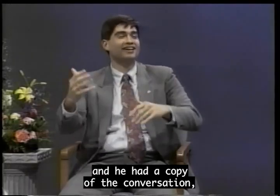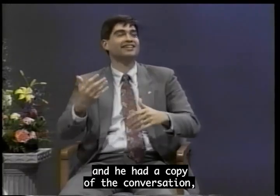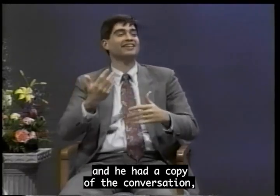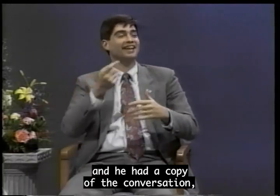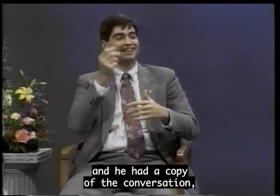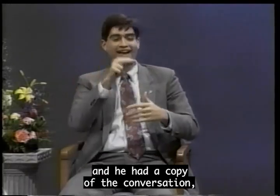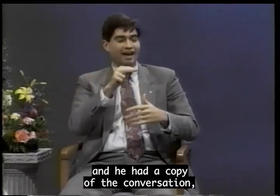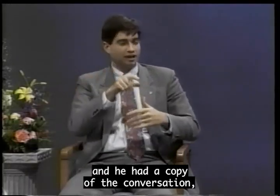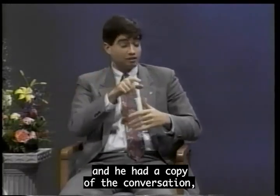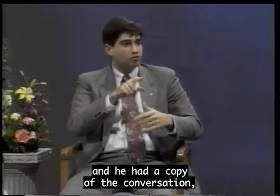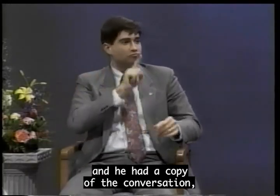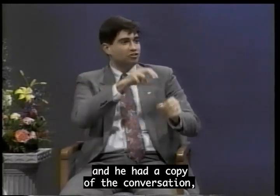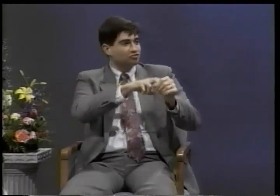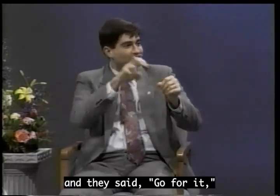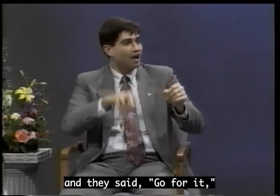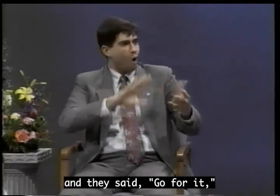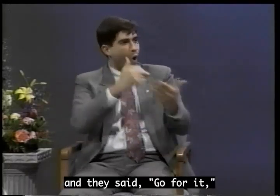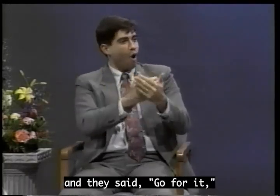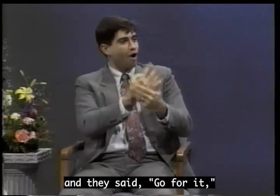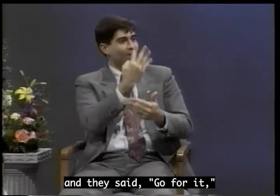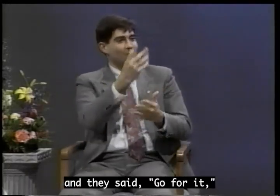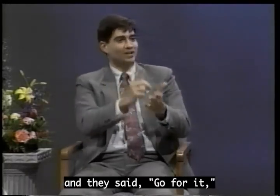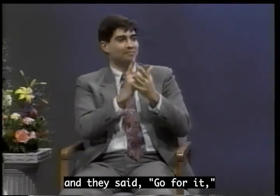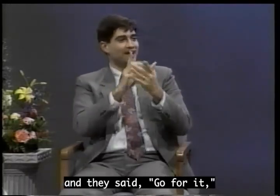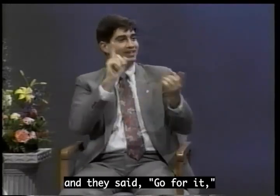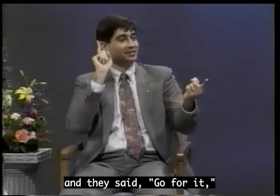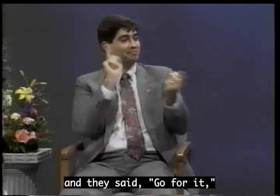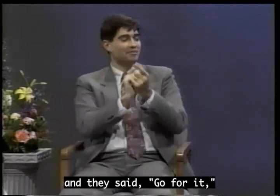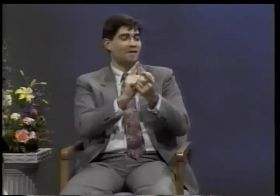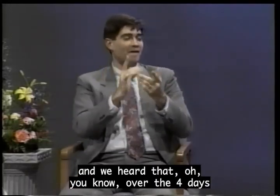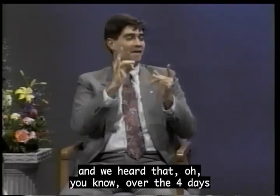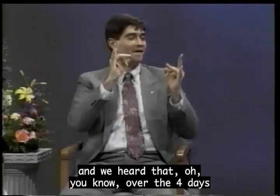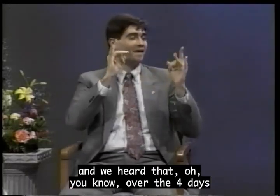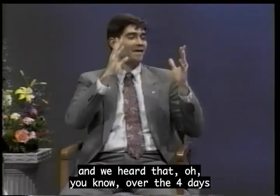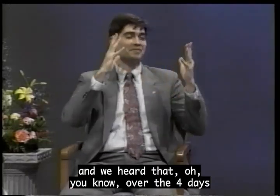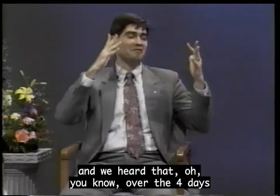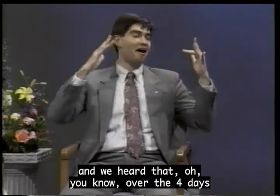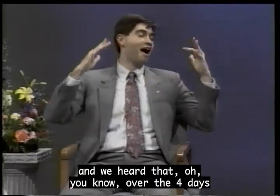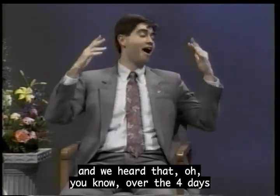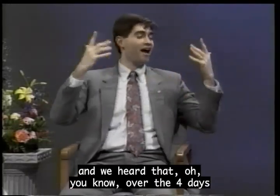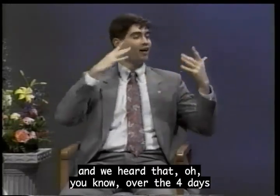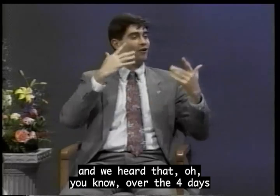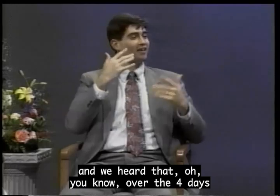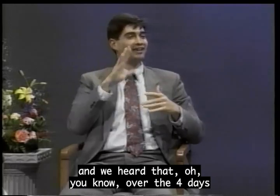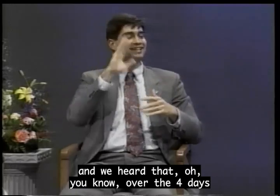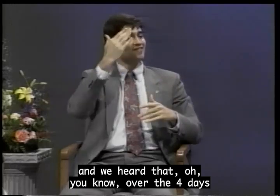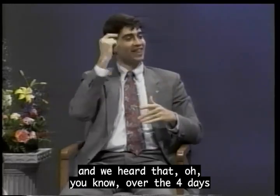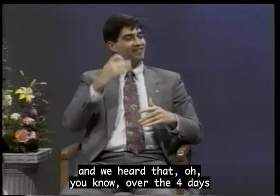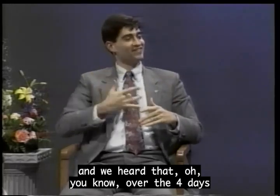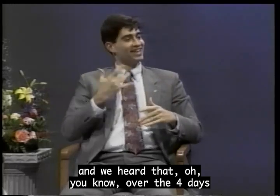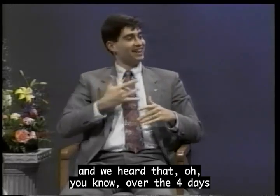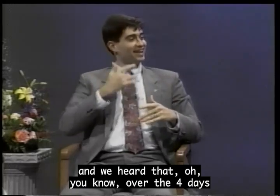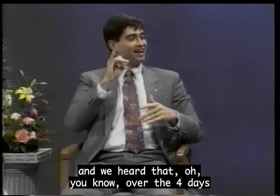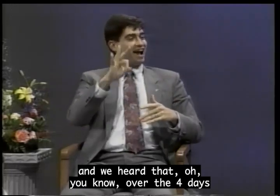it. And we heard that, over the 4 days, that Zinsser had resigned,